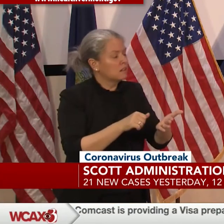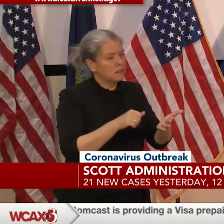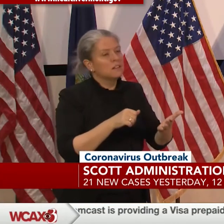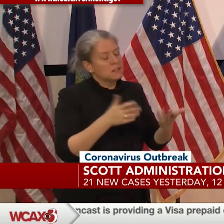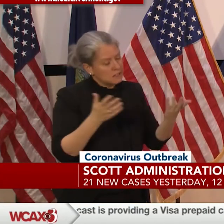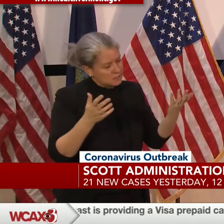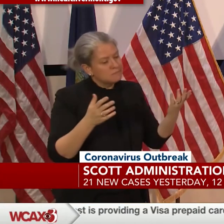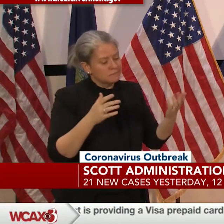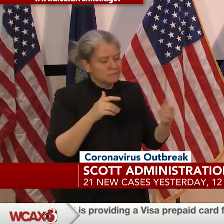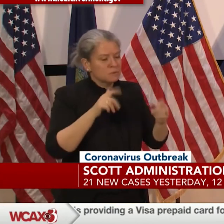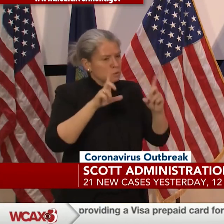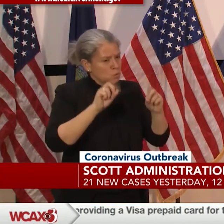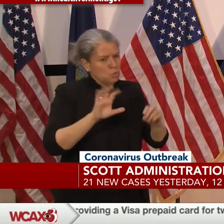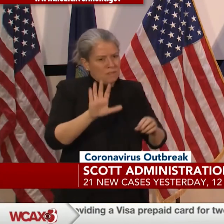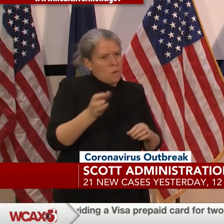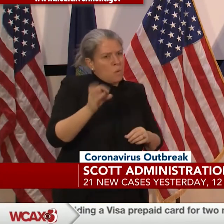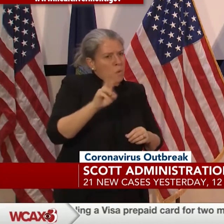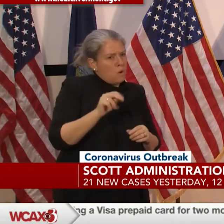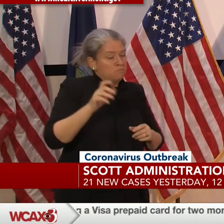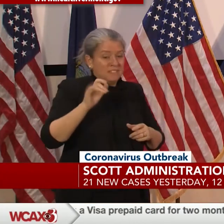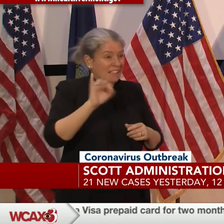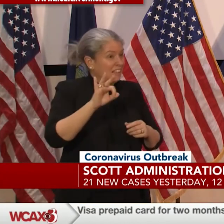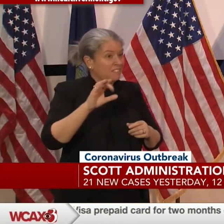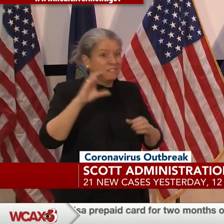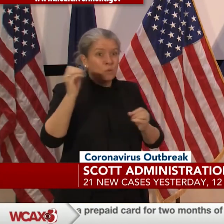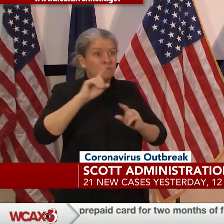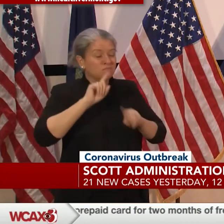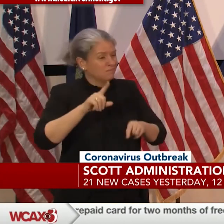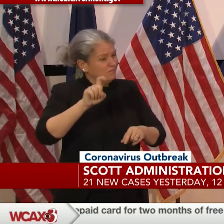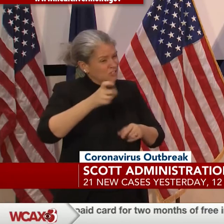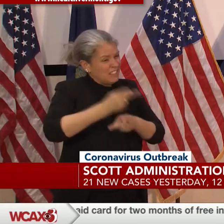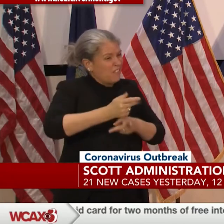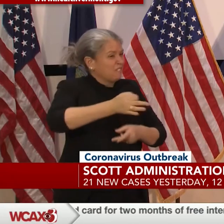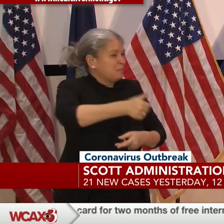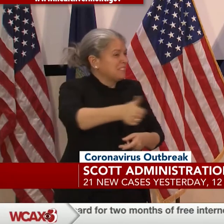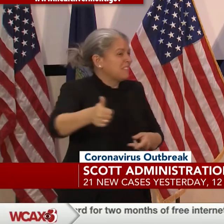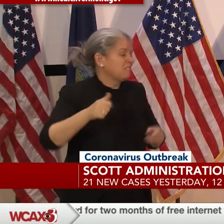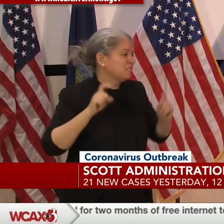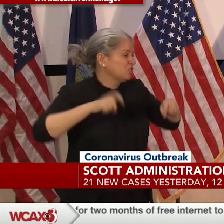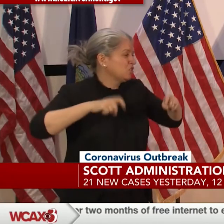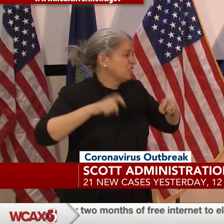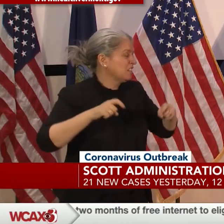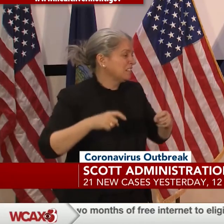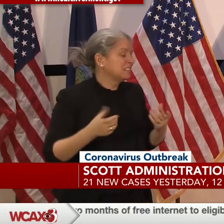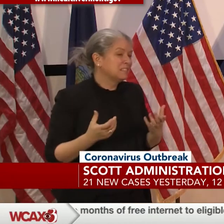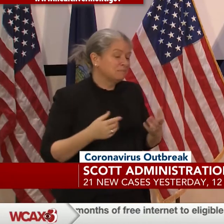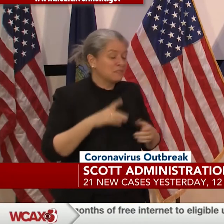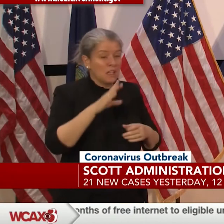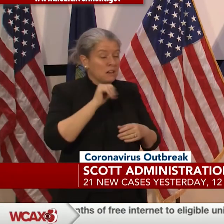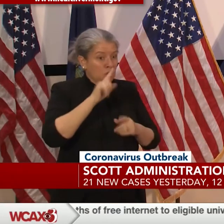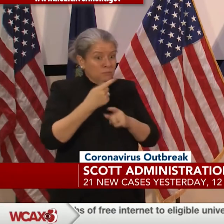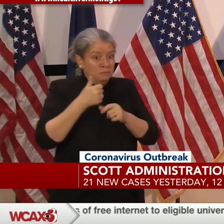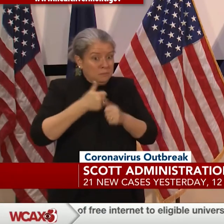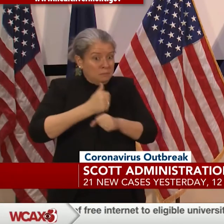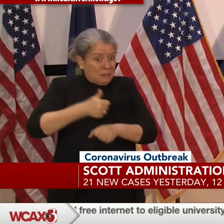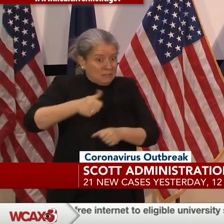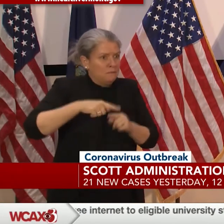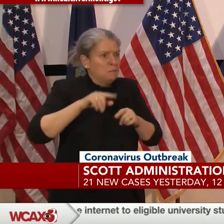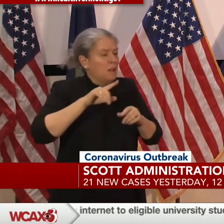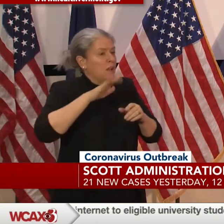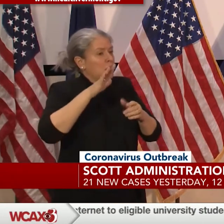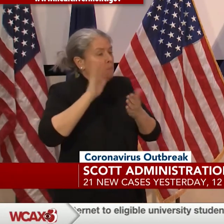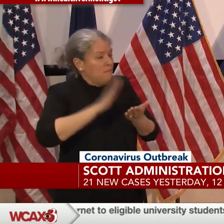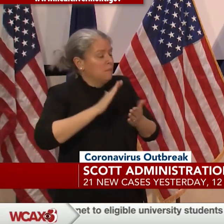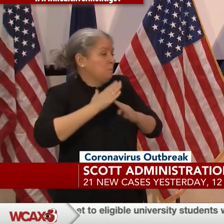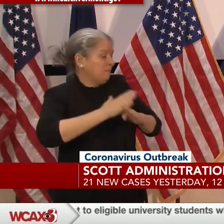they should take that precaution on their own to make sure they're protecting themselves and others during this crisis.